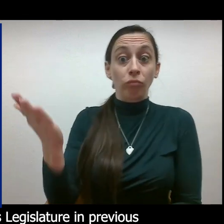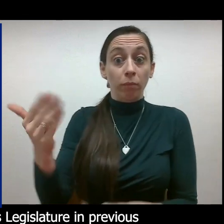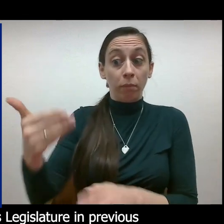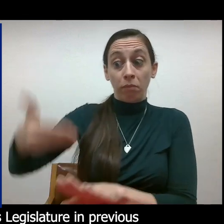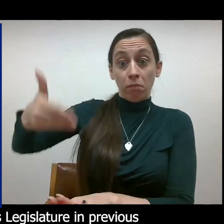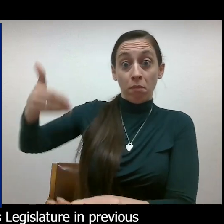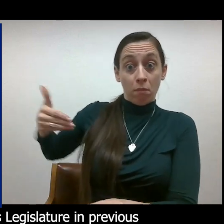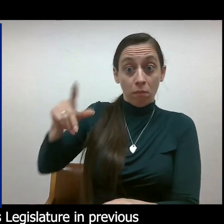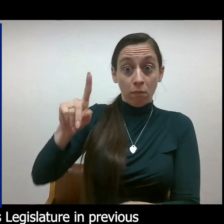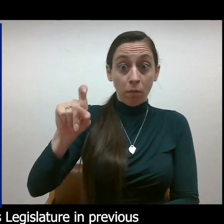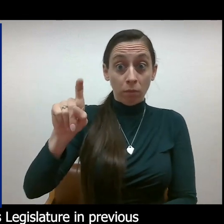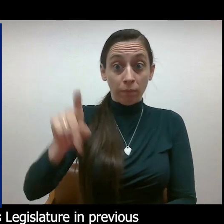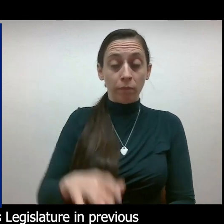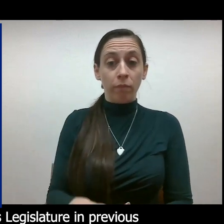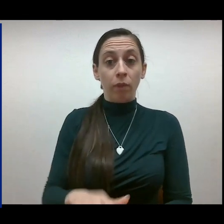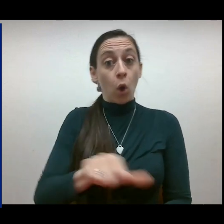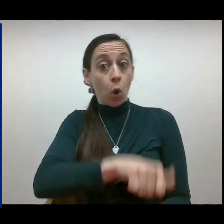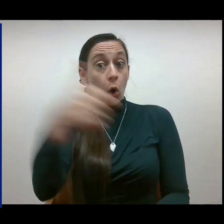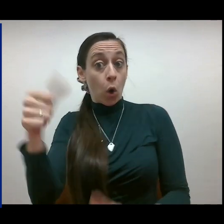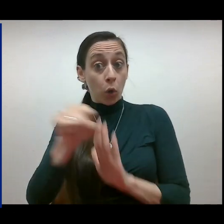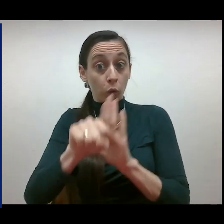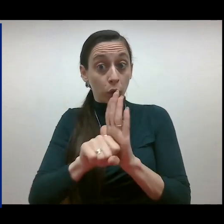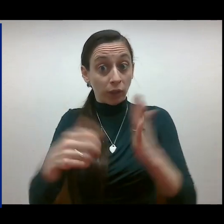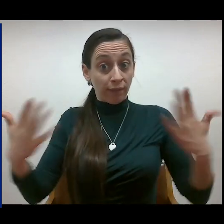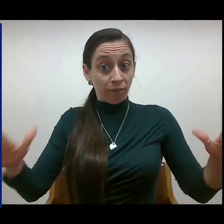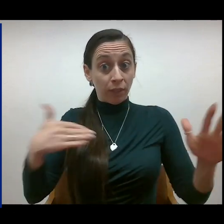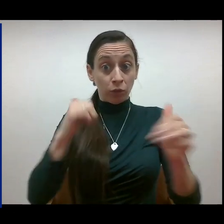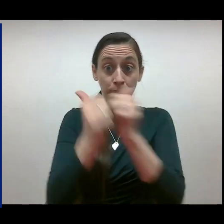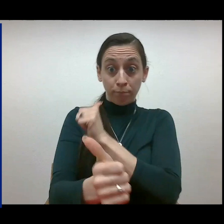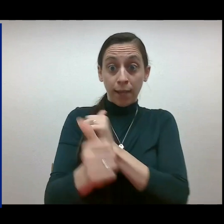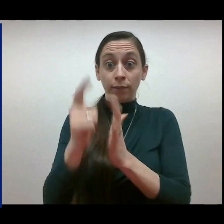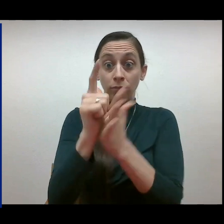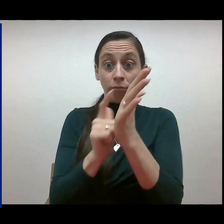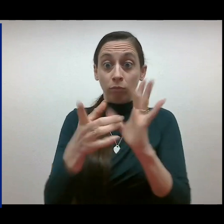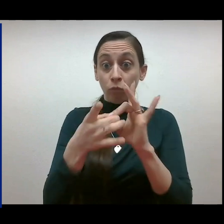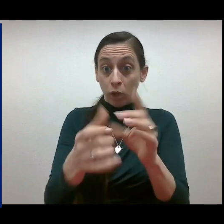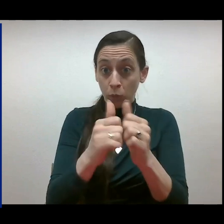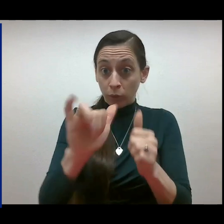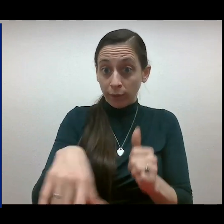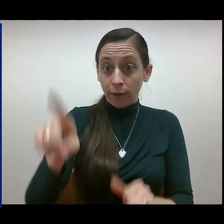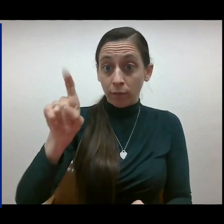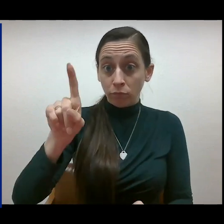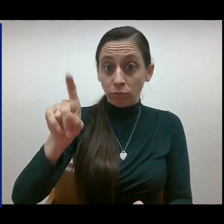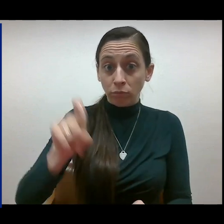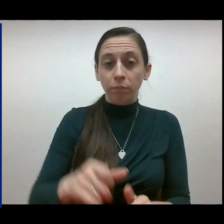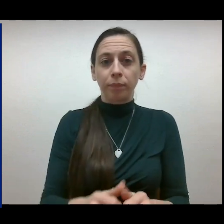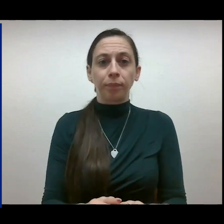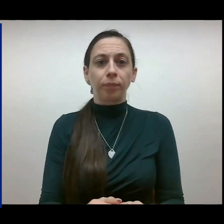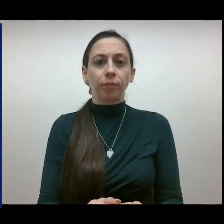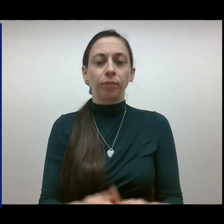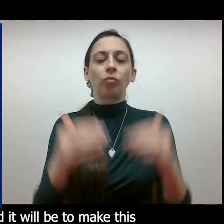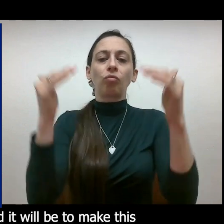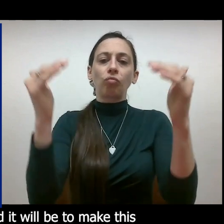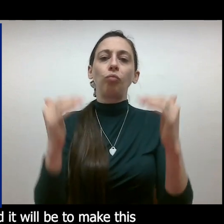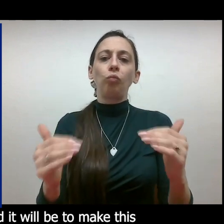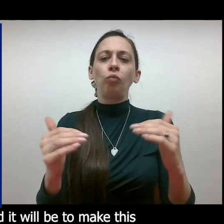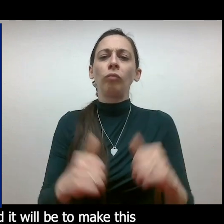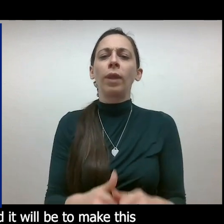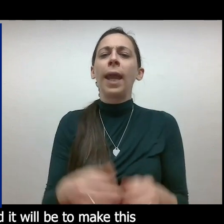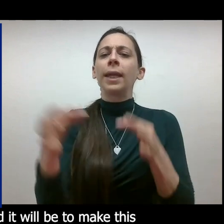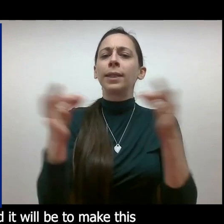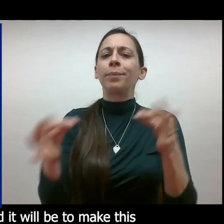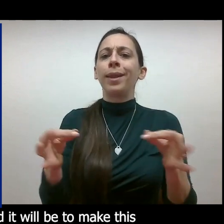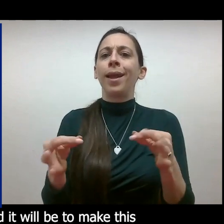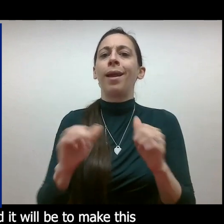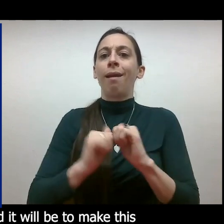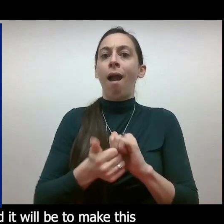You can explain whether there have been filed in the Texas legislature in past sessions or whether other states have passed a law related to this